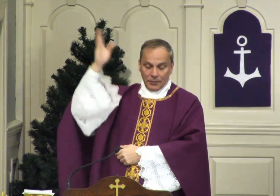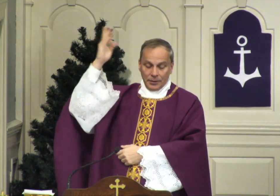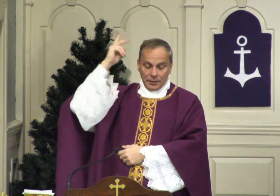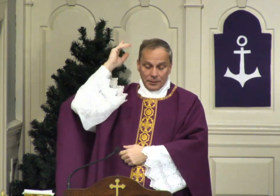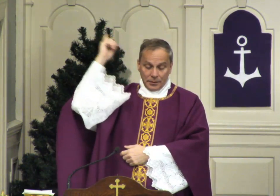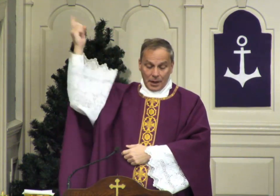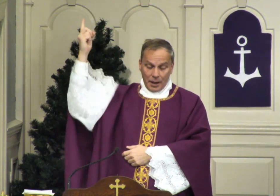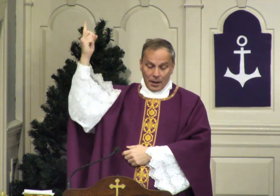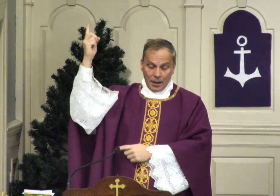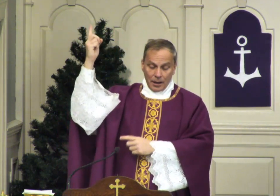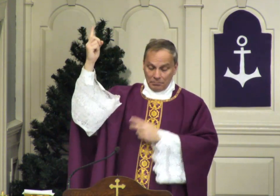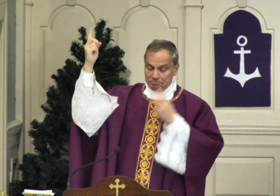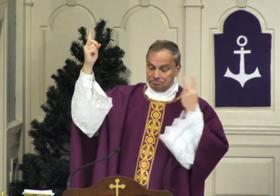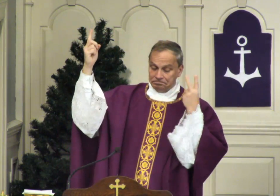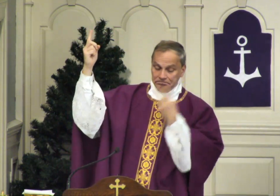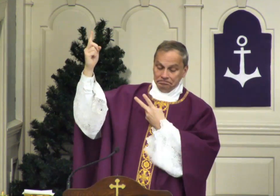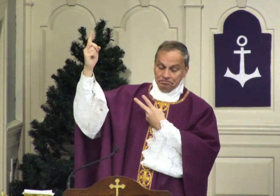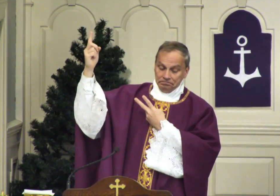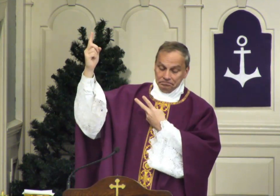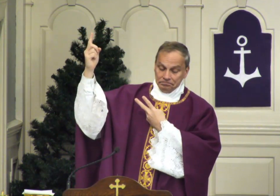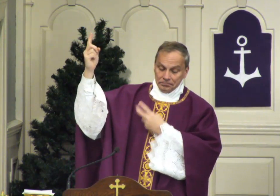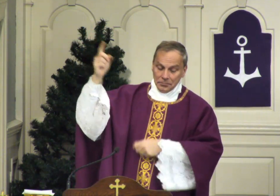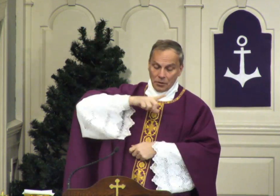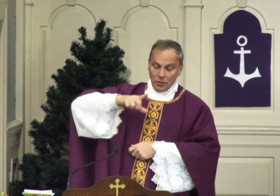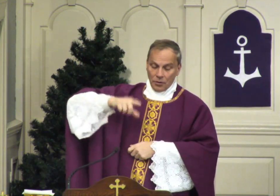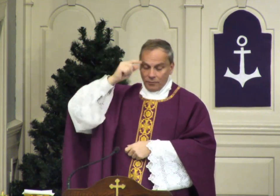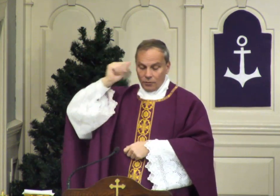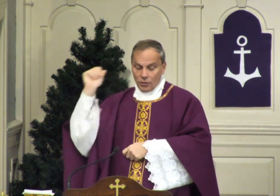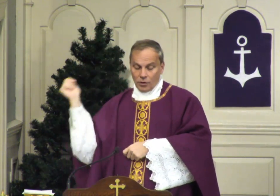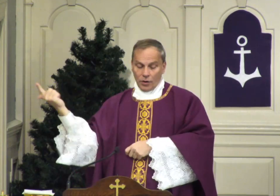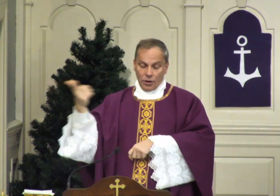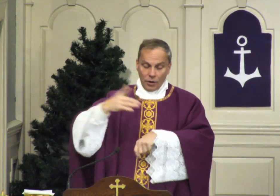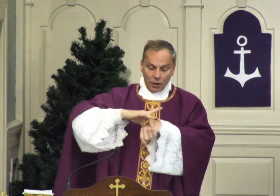Behold, the King will come, the Lord of the earth,